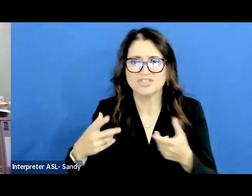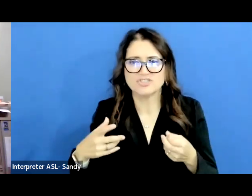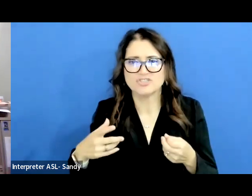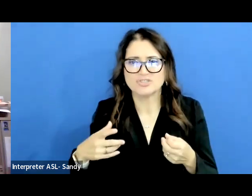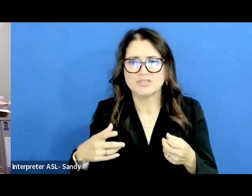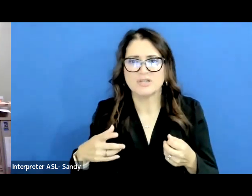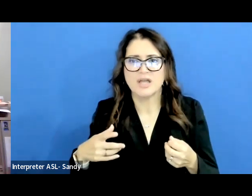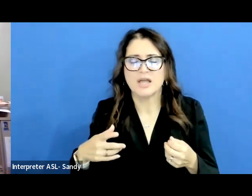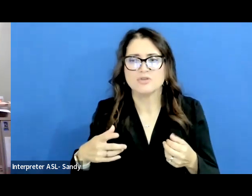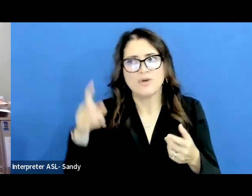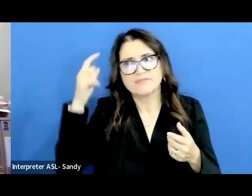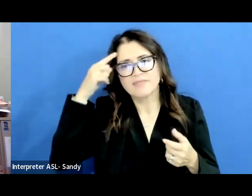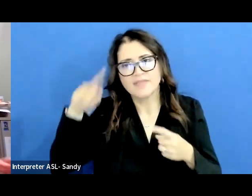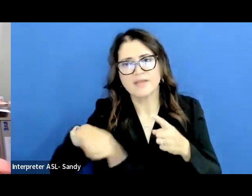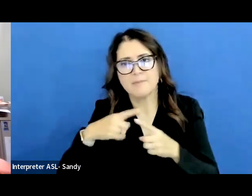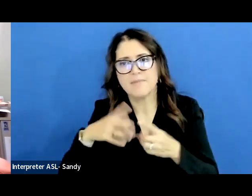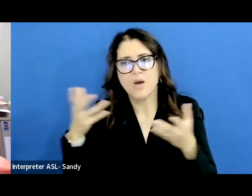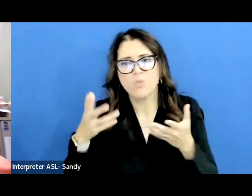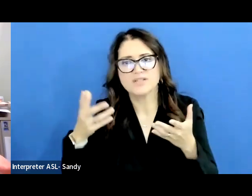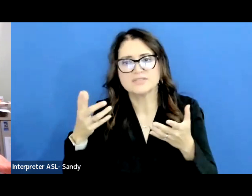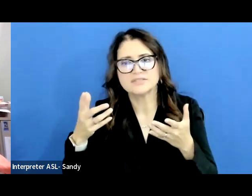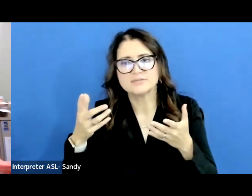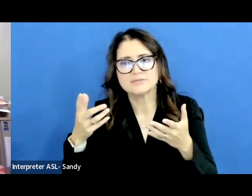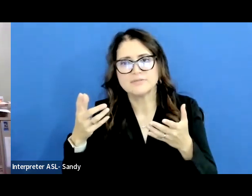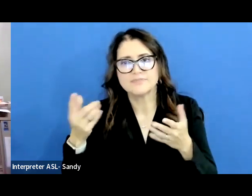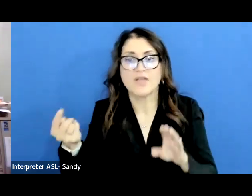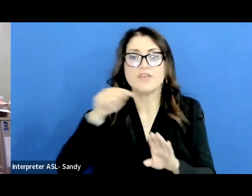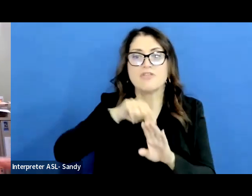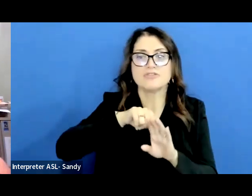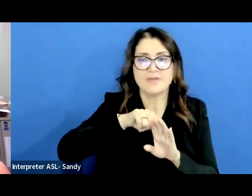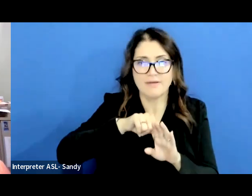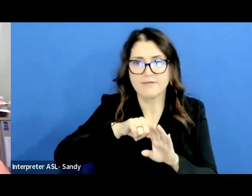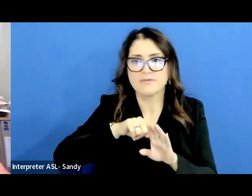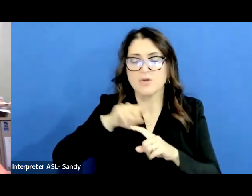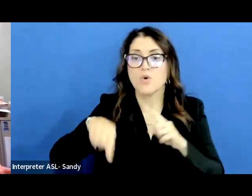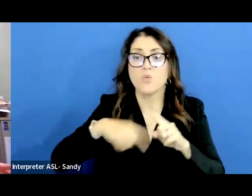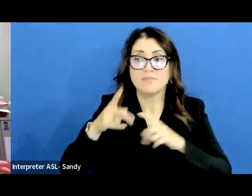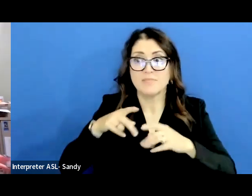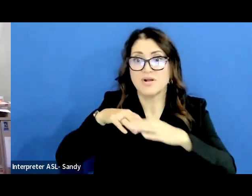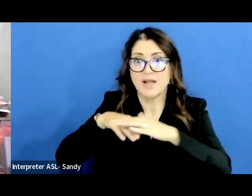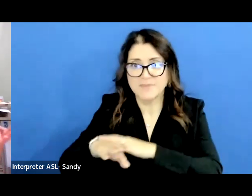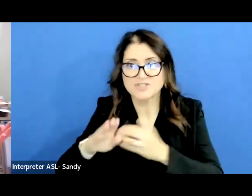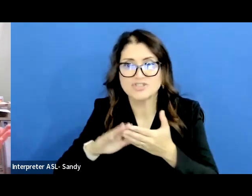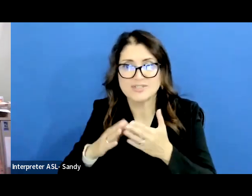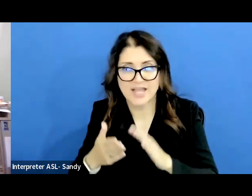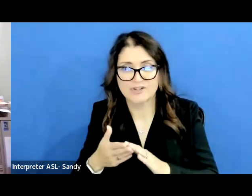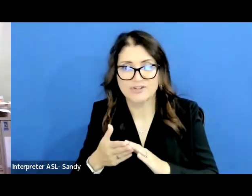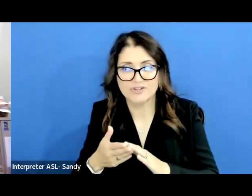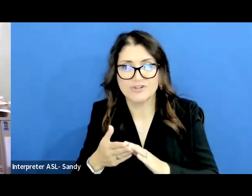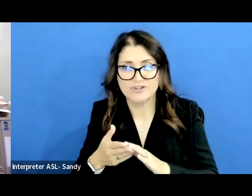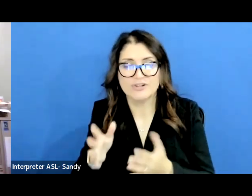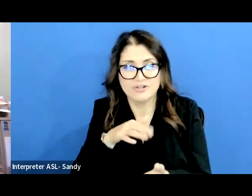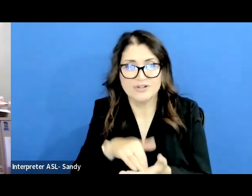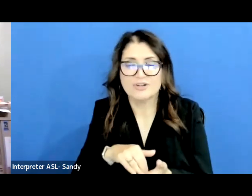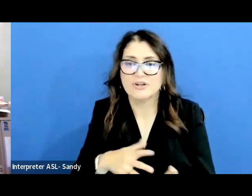in Spanish and people come in your agency or they come in your center and tell you, you know,